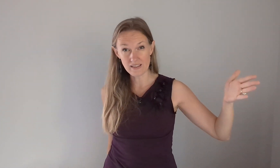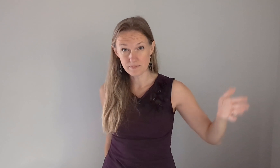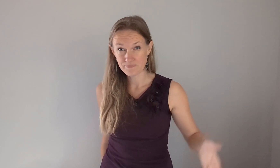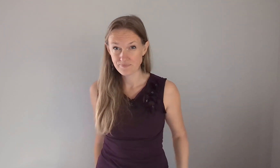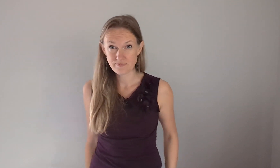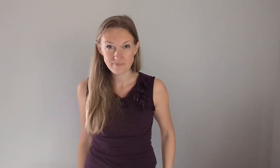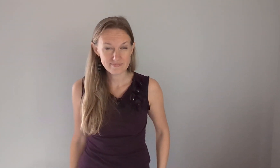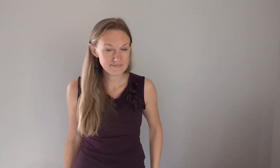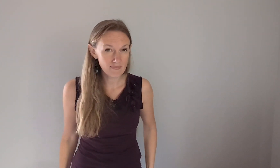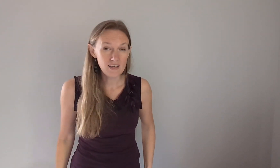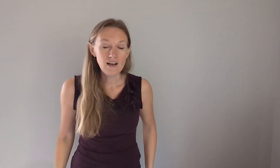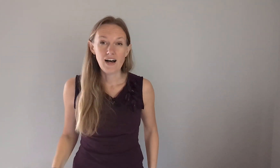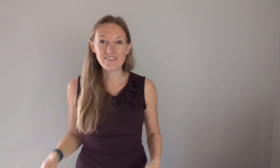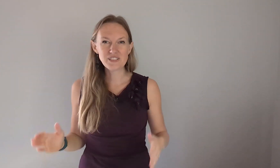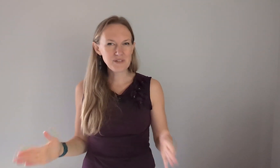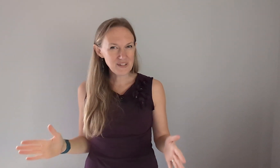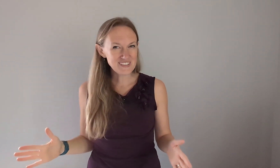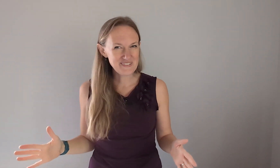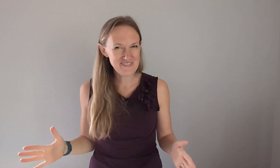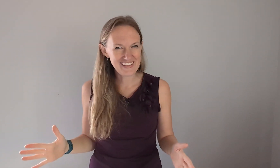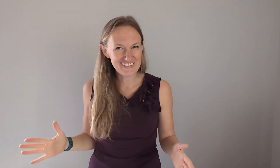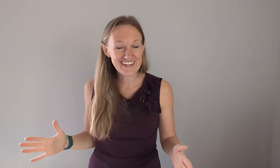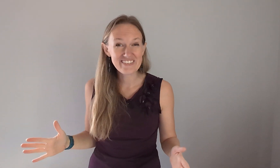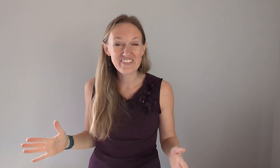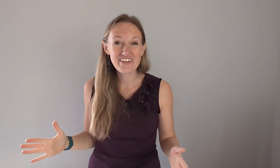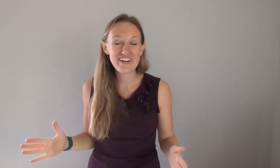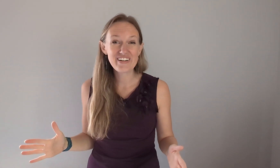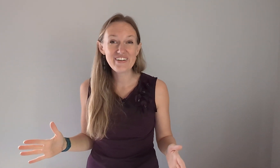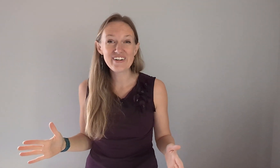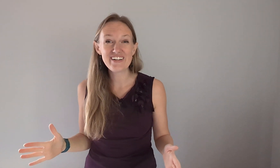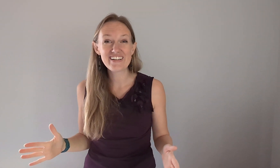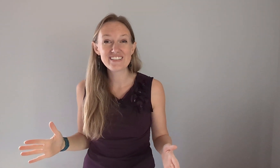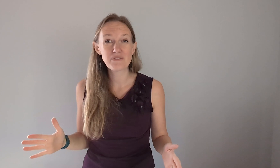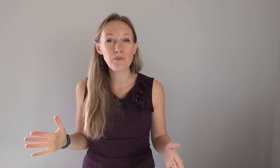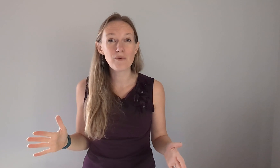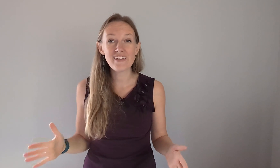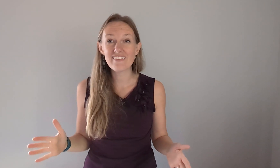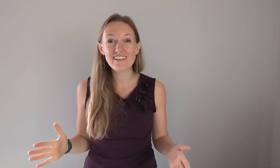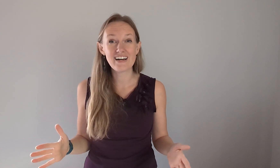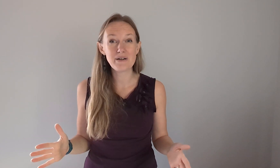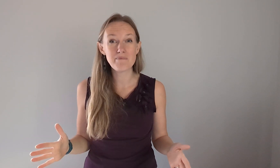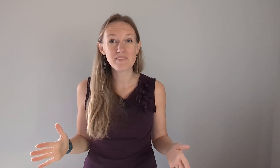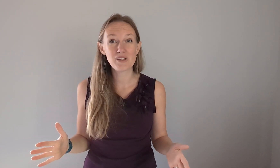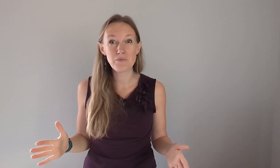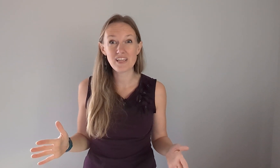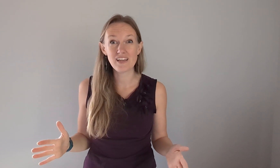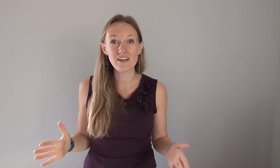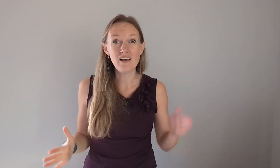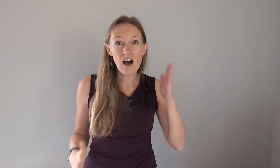will, this is where you also want to be a little careful if you're on Google, because will could mean